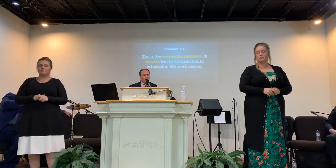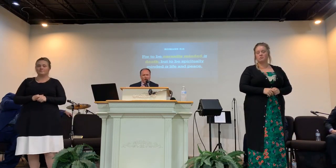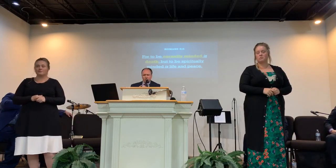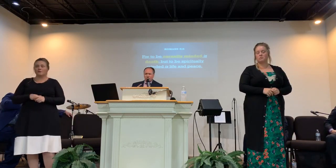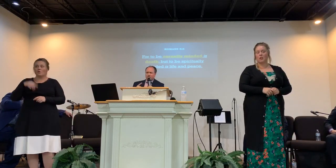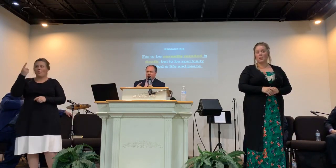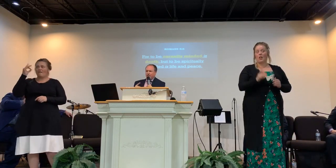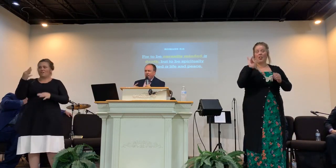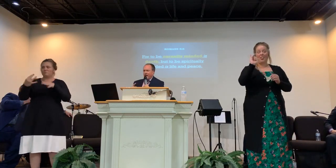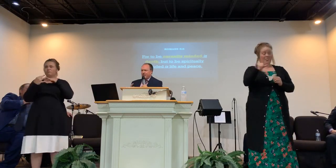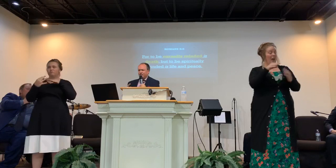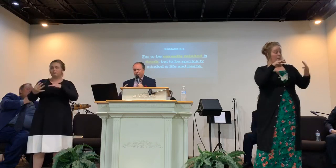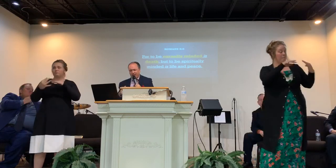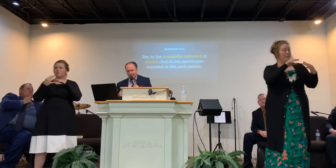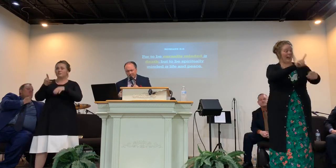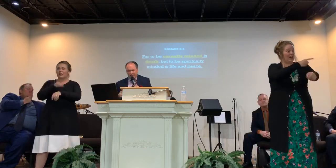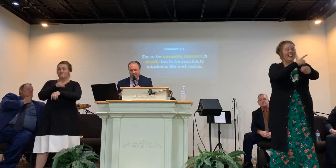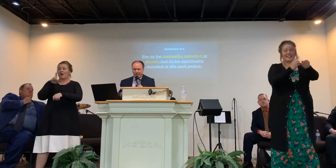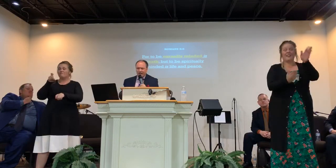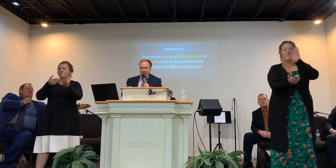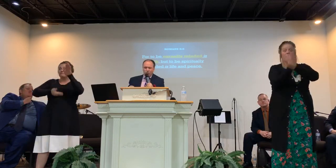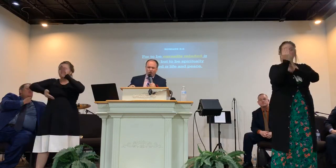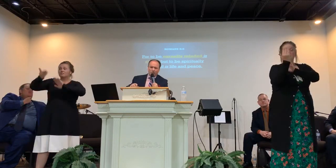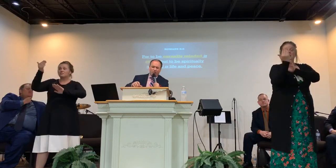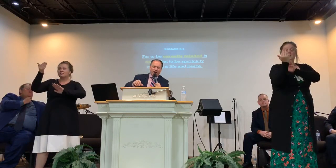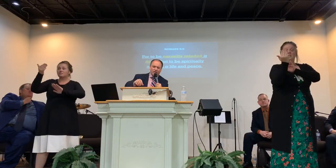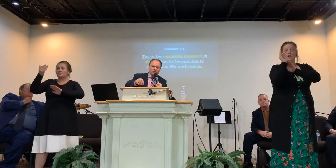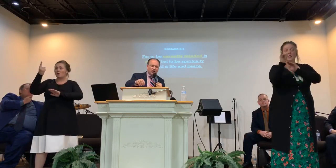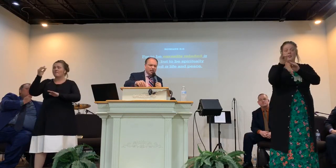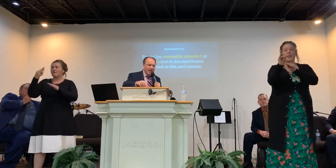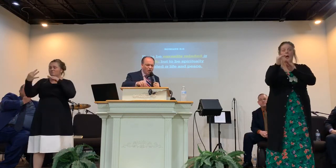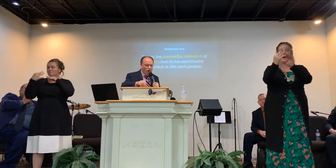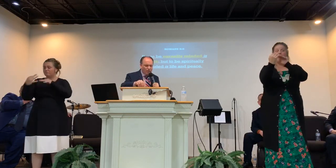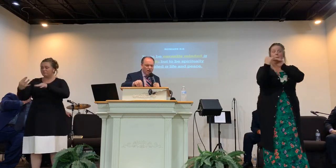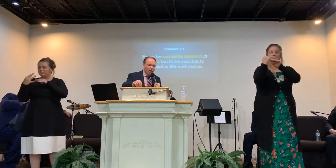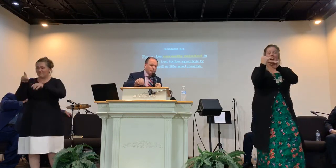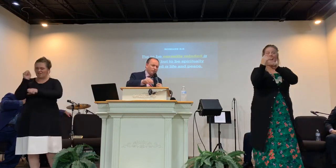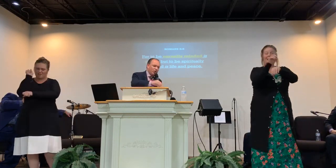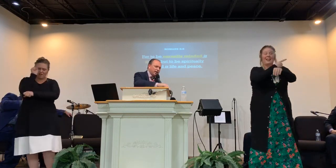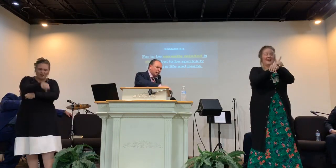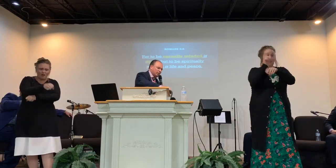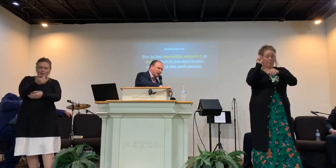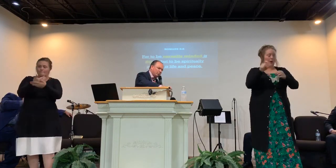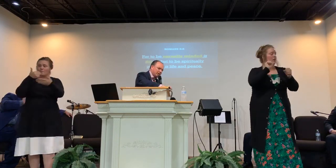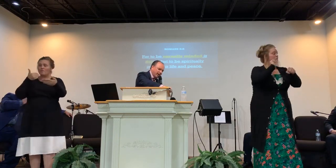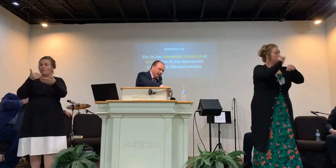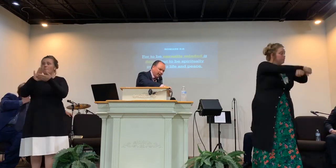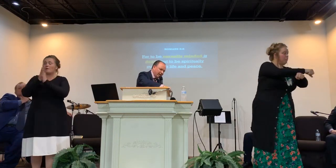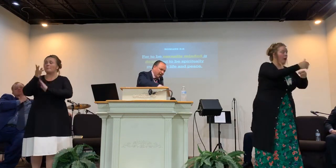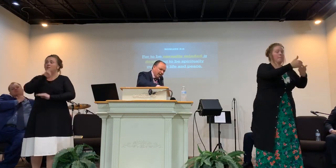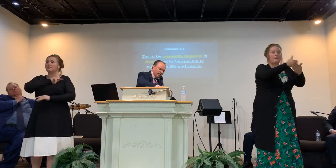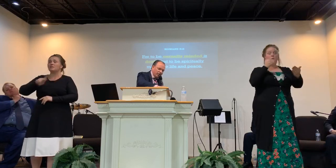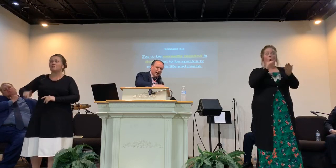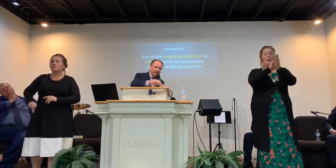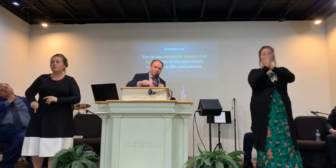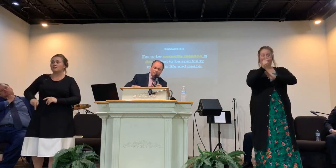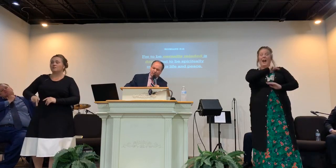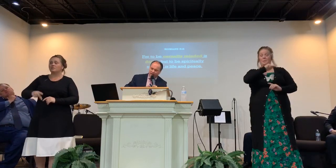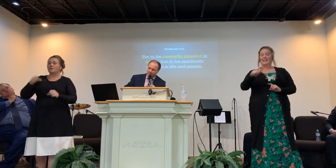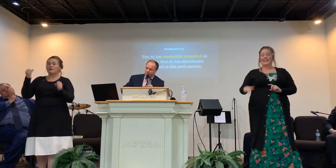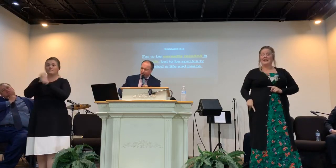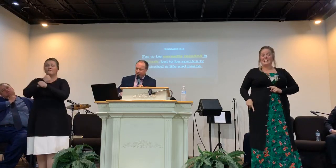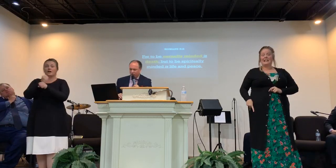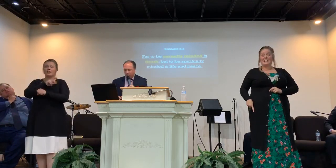One of the battles that David had to face, one of the battles that he had to overcome before he could become king and fight